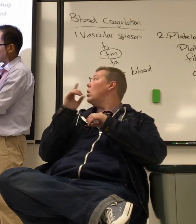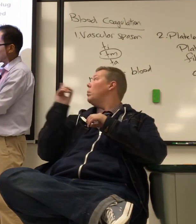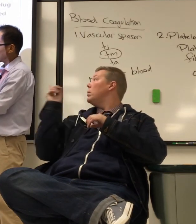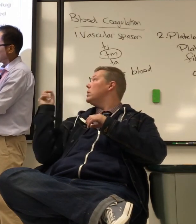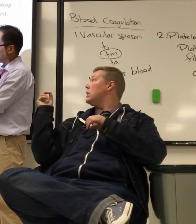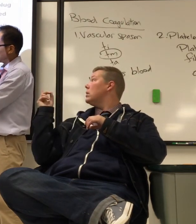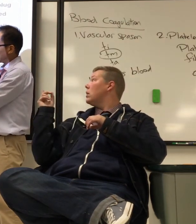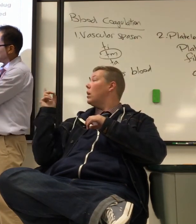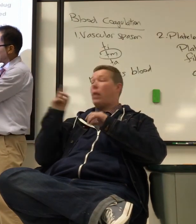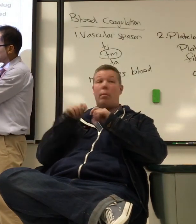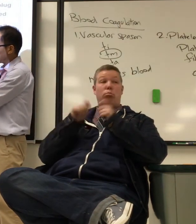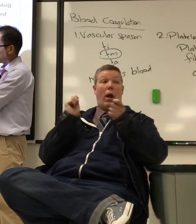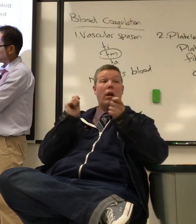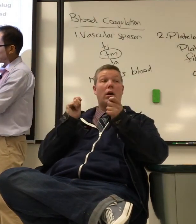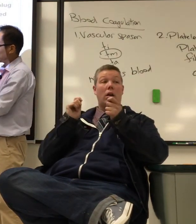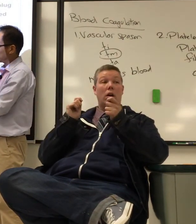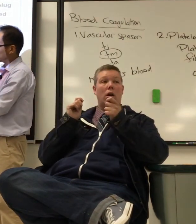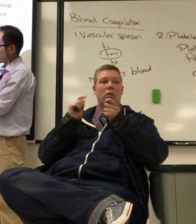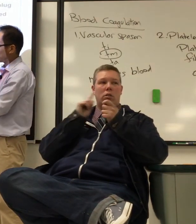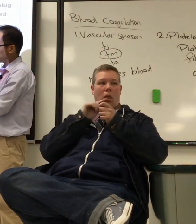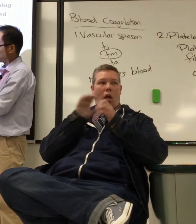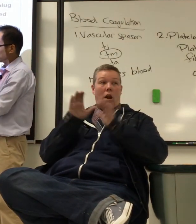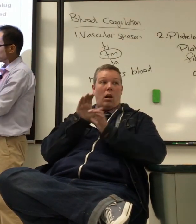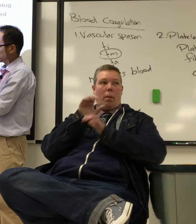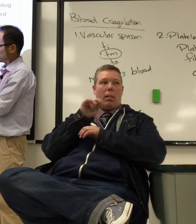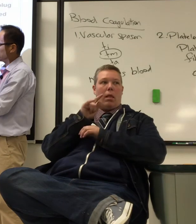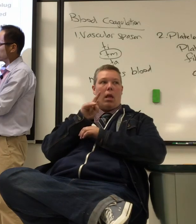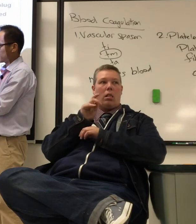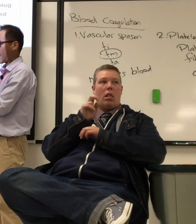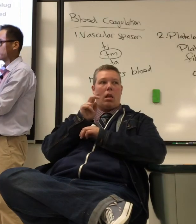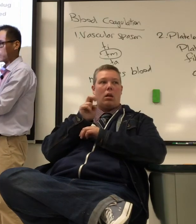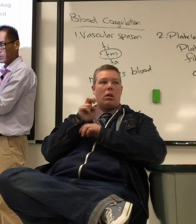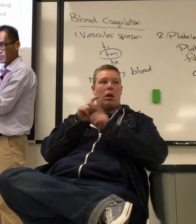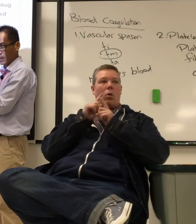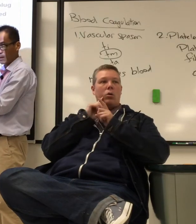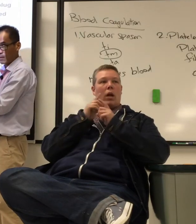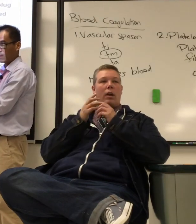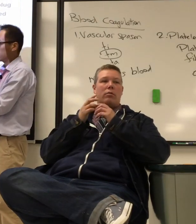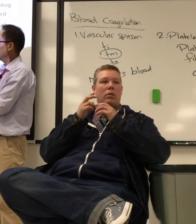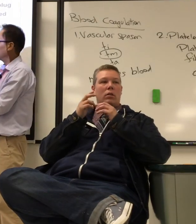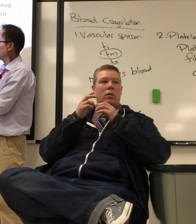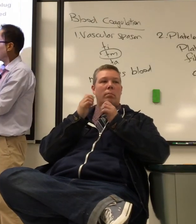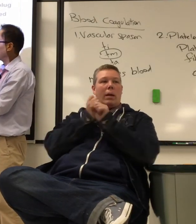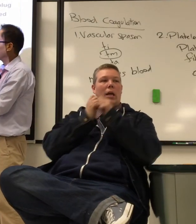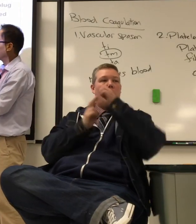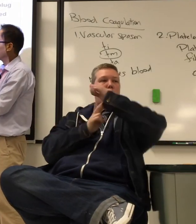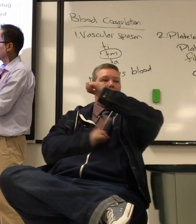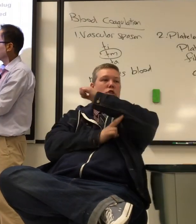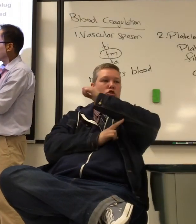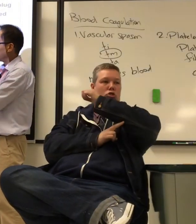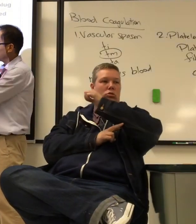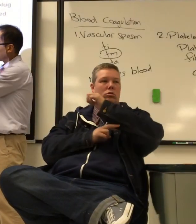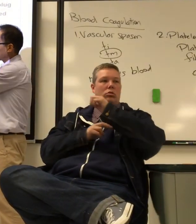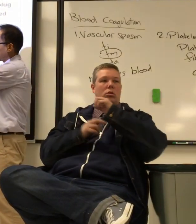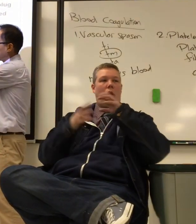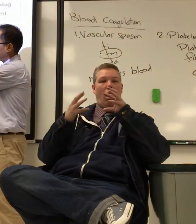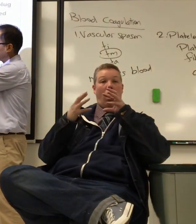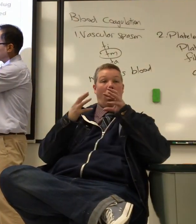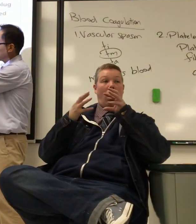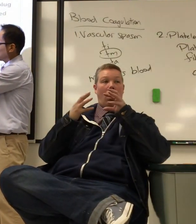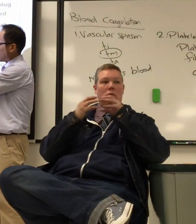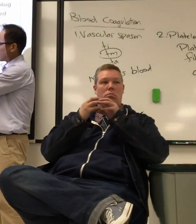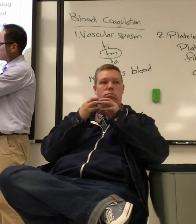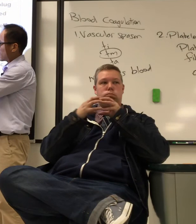this break is that these activated platelets are bridging the gap, so to speak. Okay. These are kind